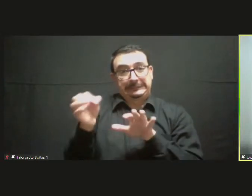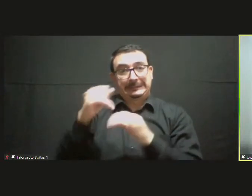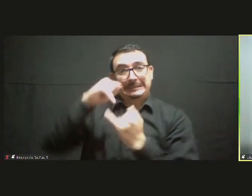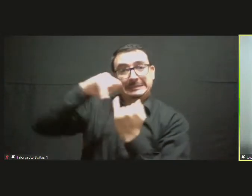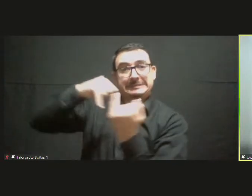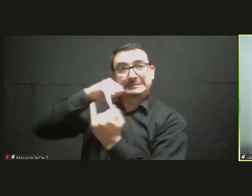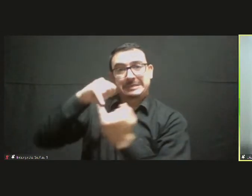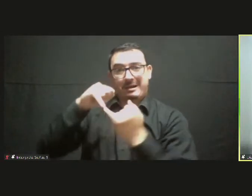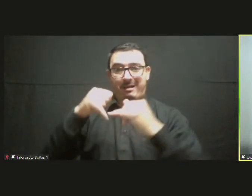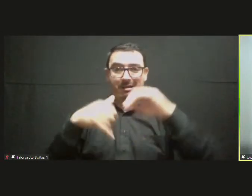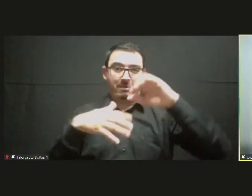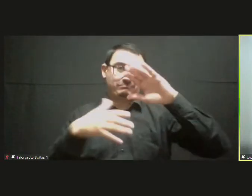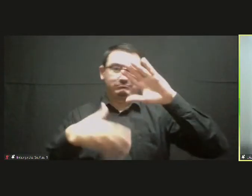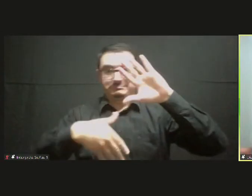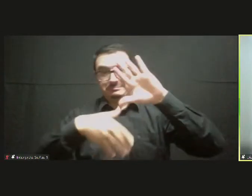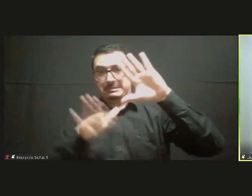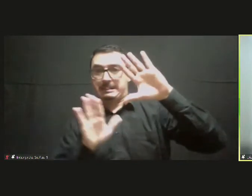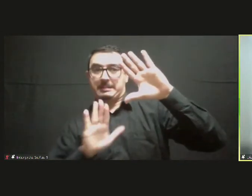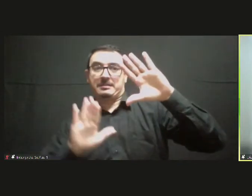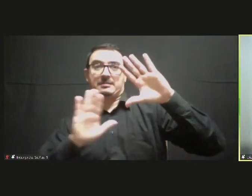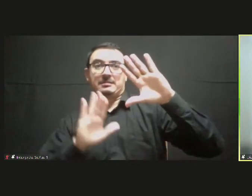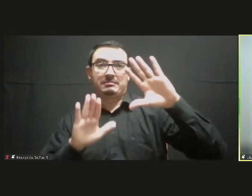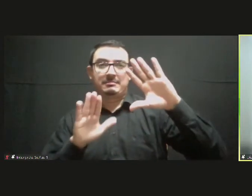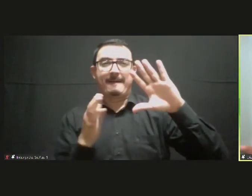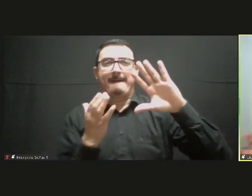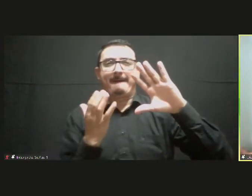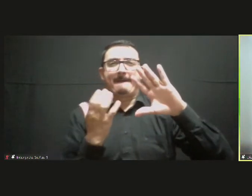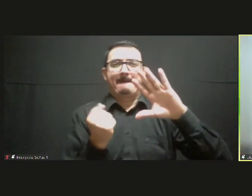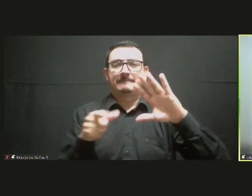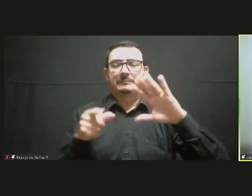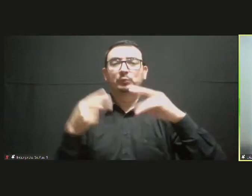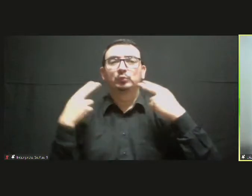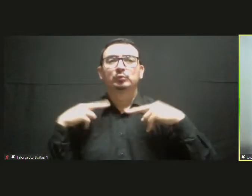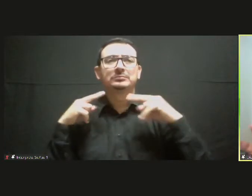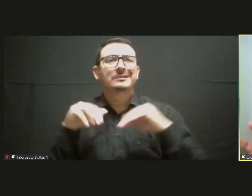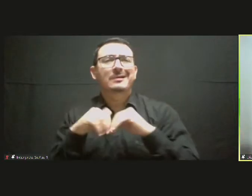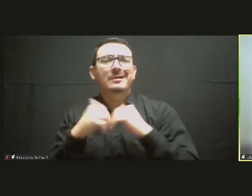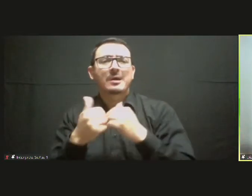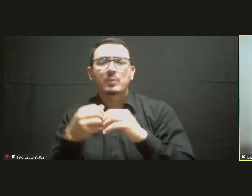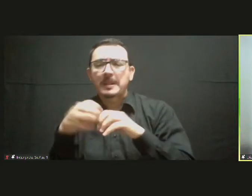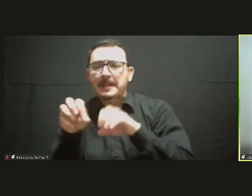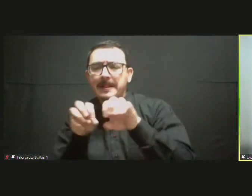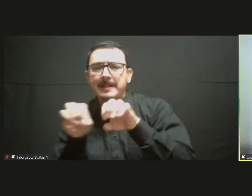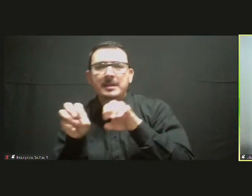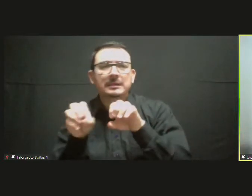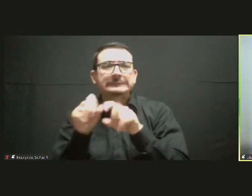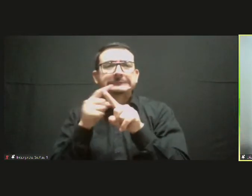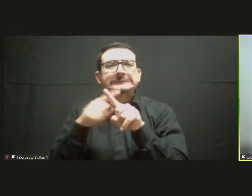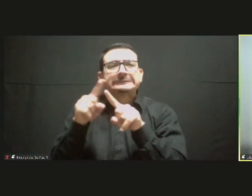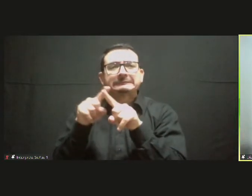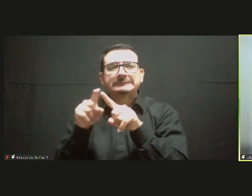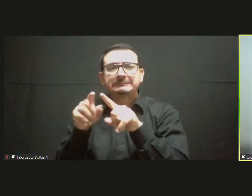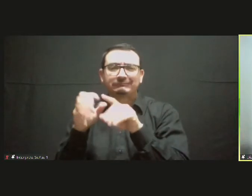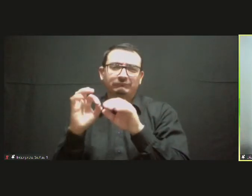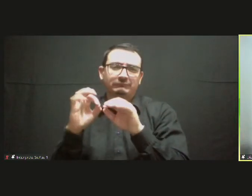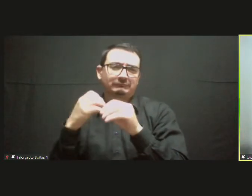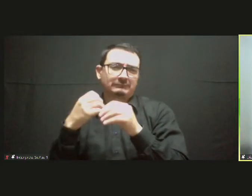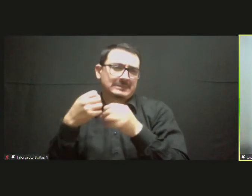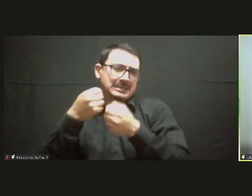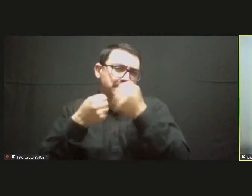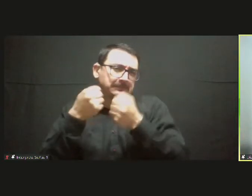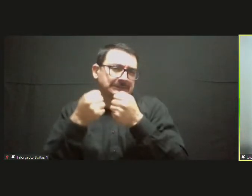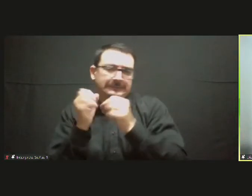is hosting the 15th session of UNTAD, I think it is fitting that I use the experiences of the Caribbean